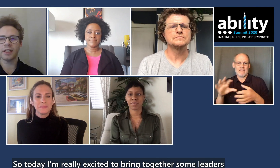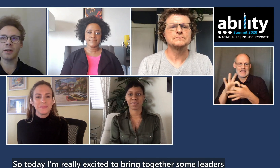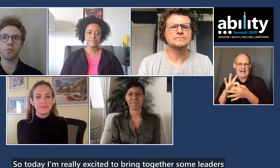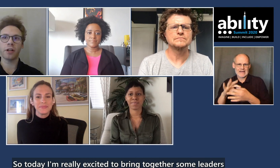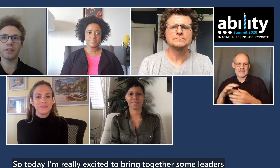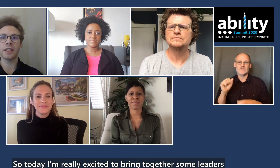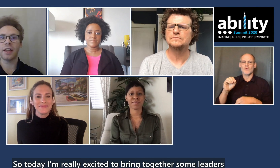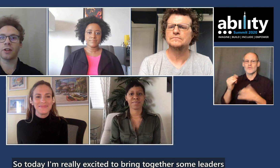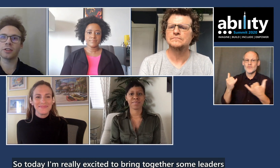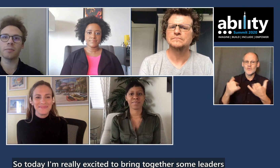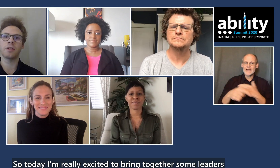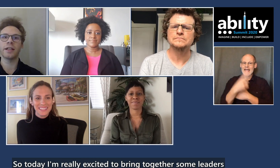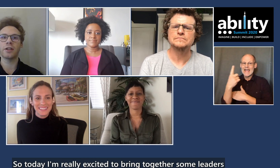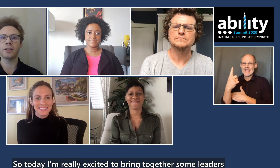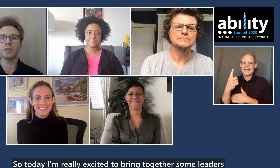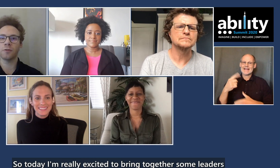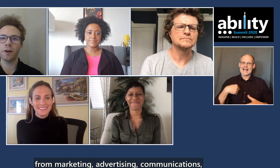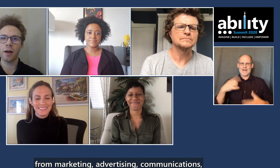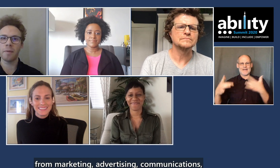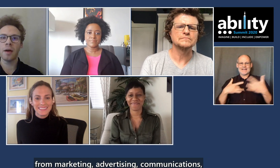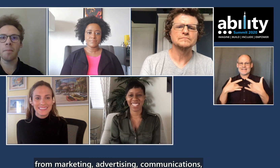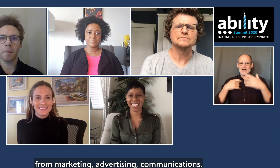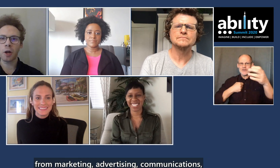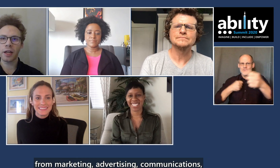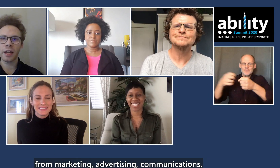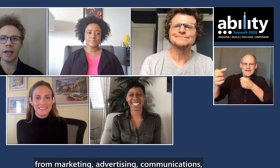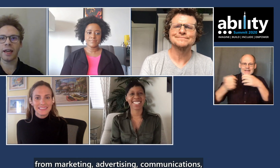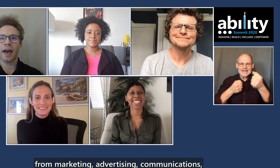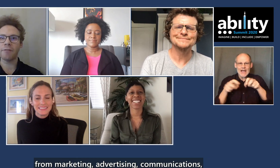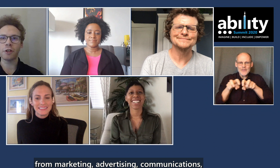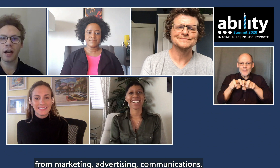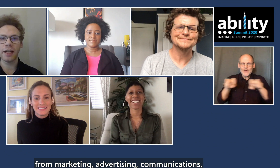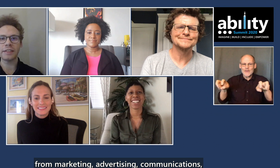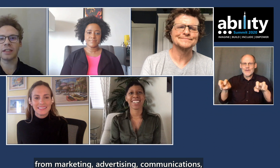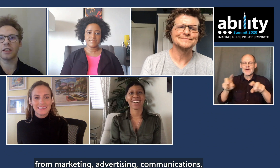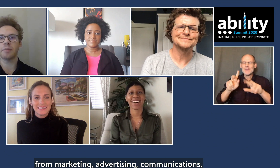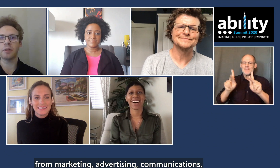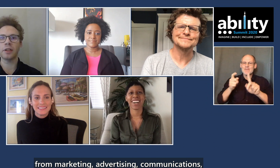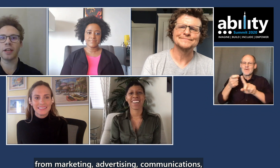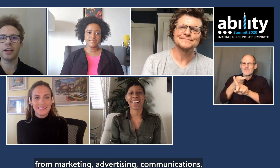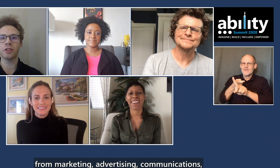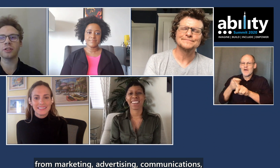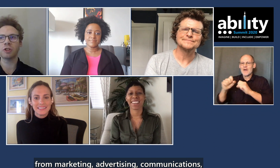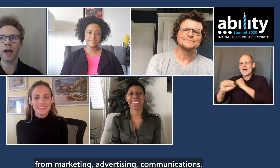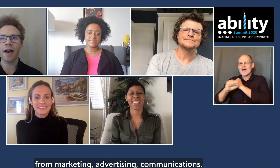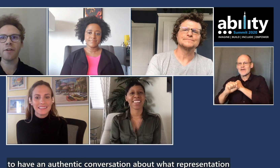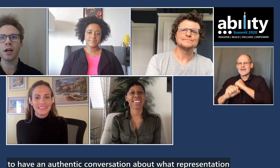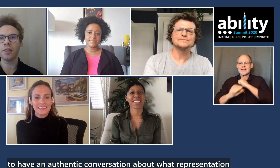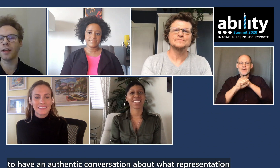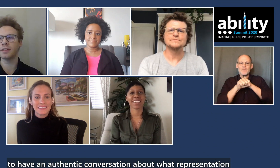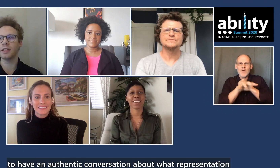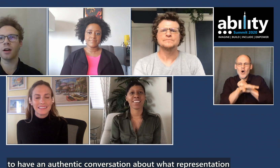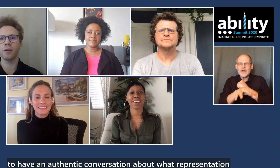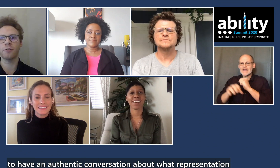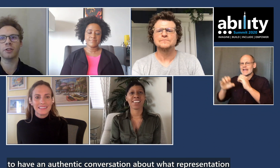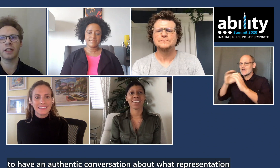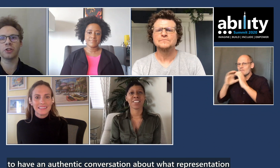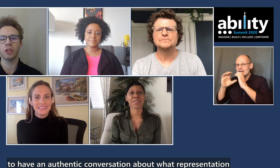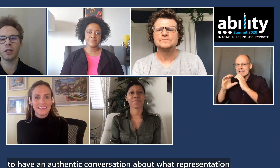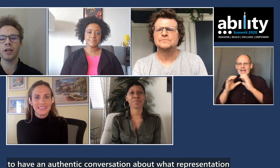really excited to bring together some leaders from marketing, advertising, communications to have an